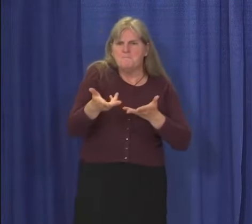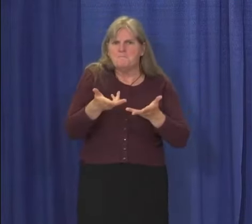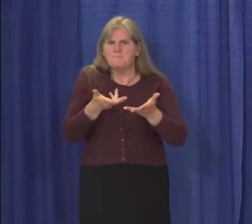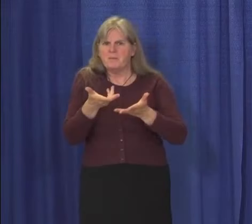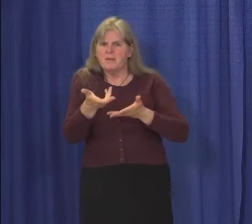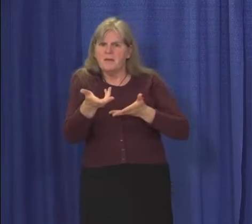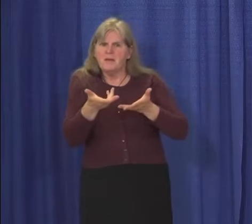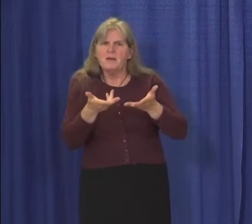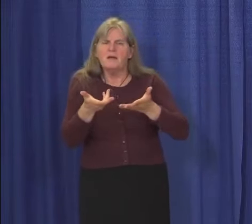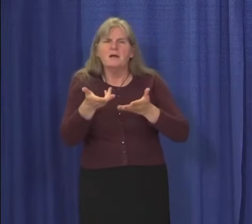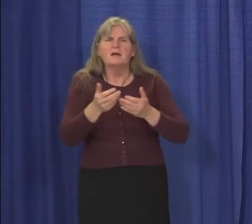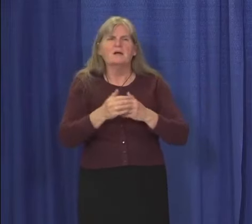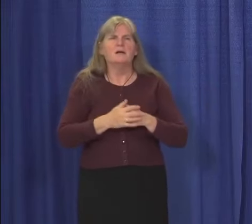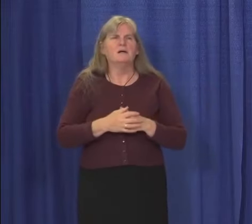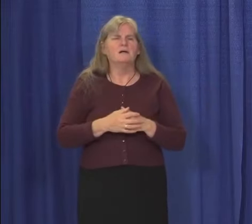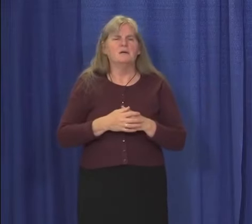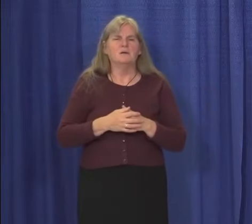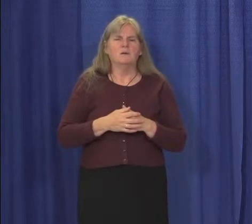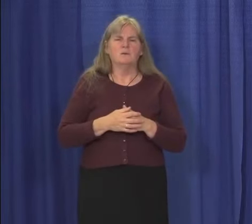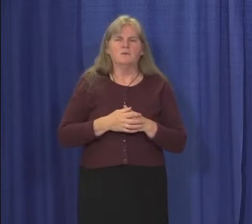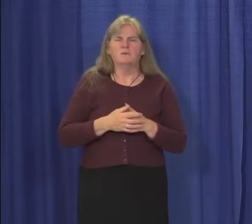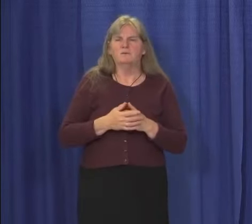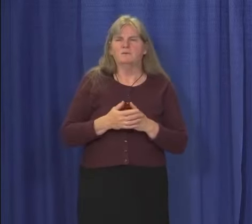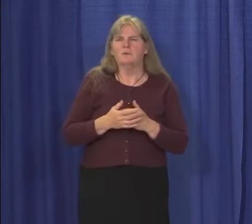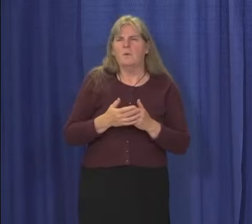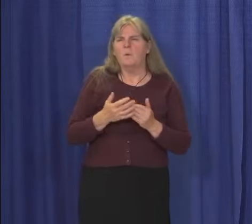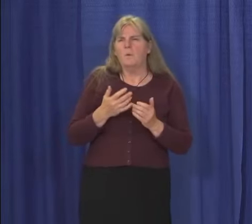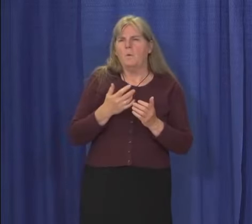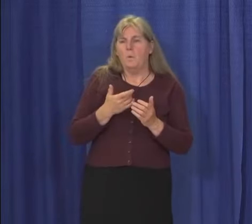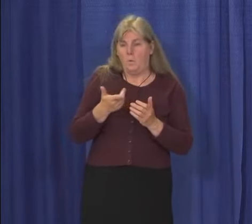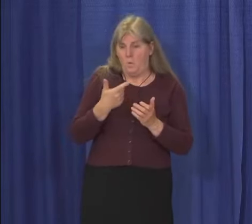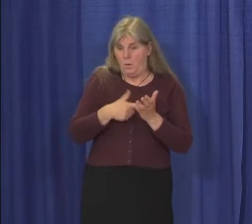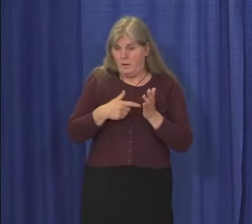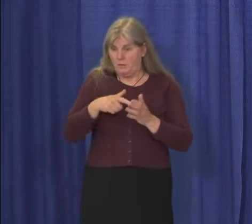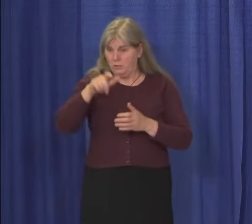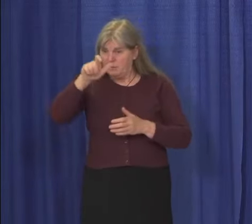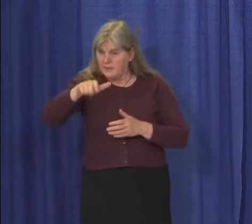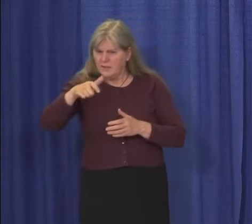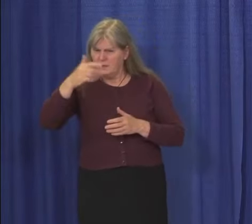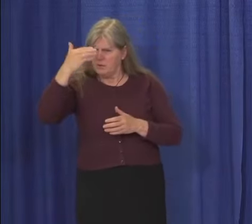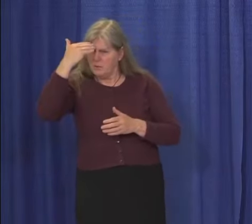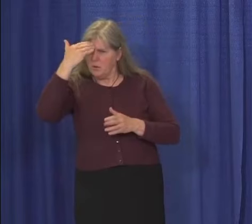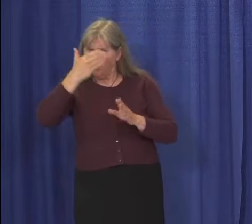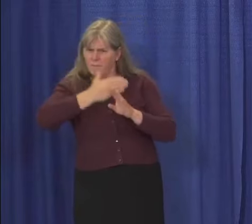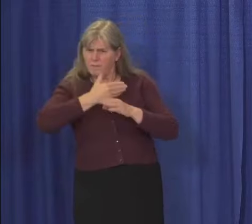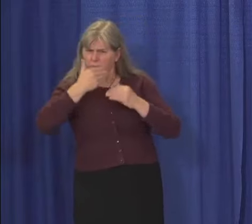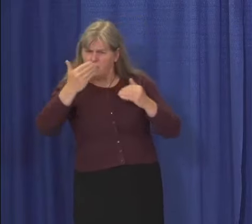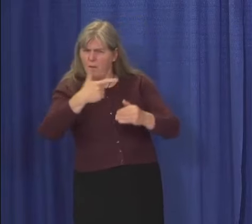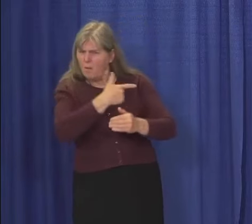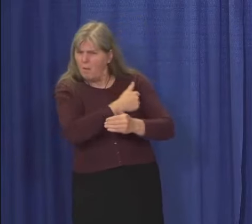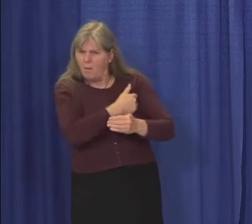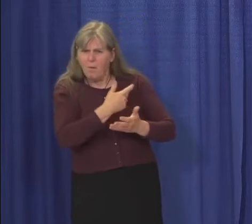with the public on what is needed or what will work for them. But I do think it's time to look